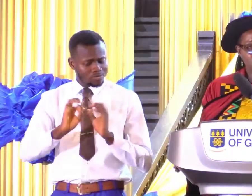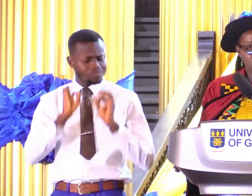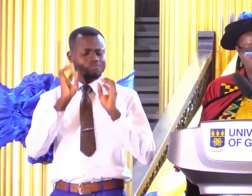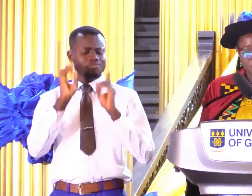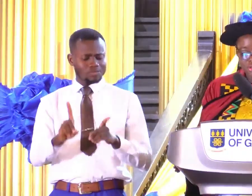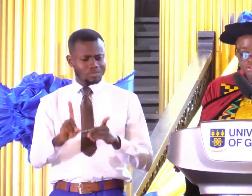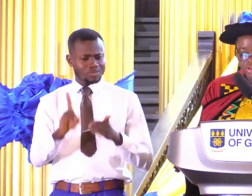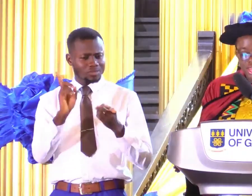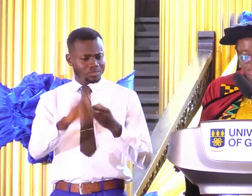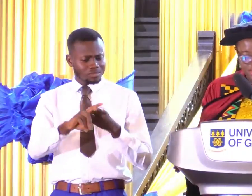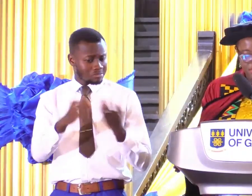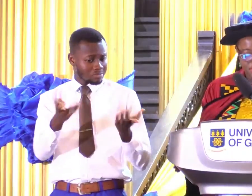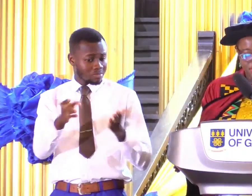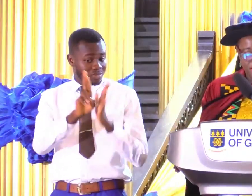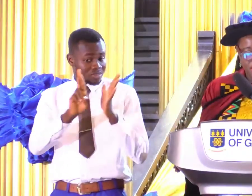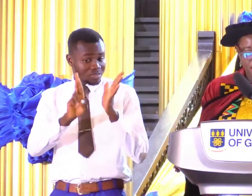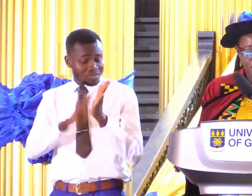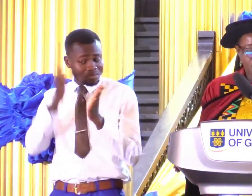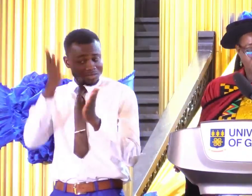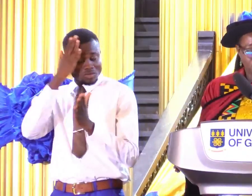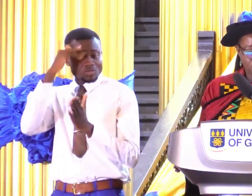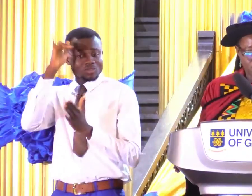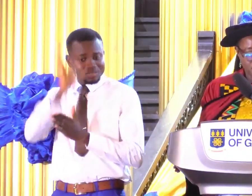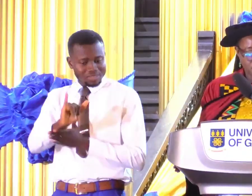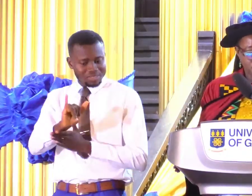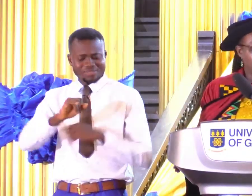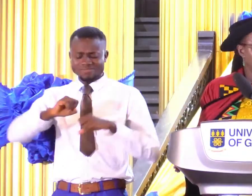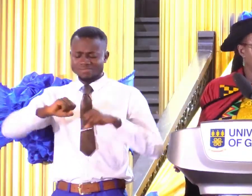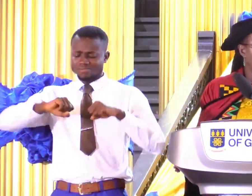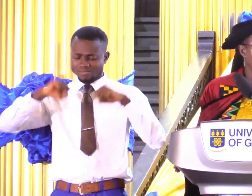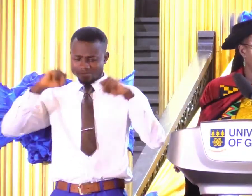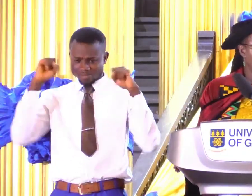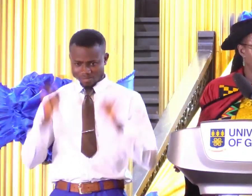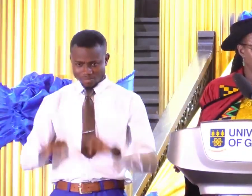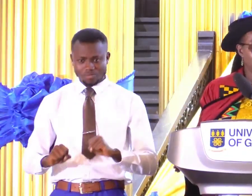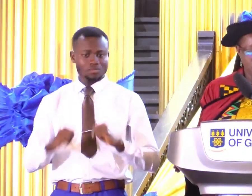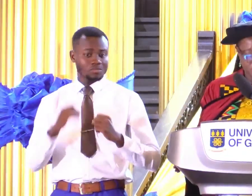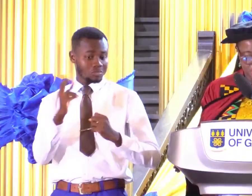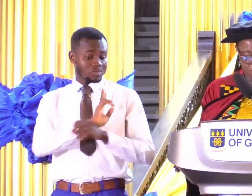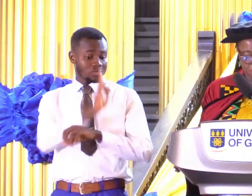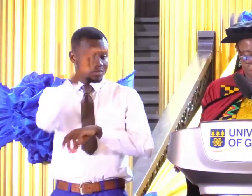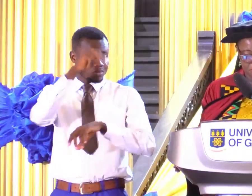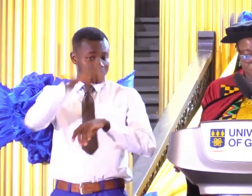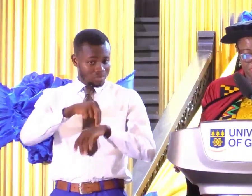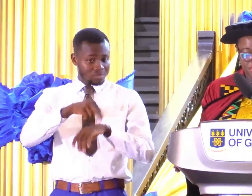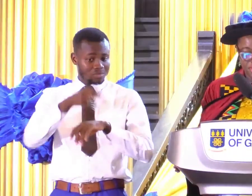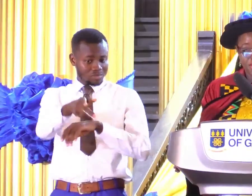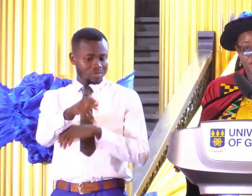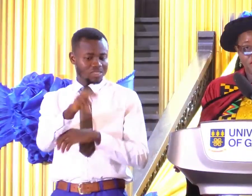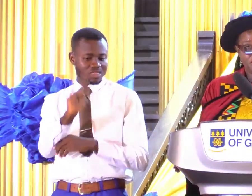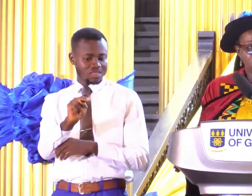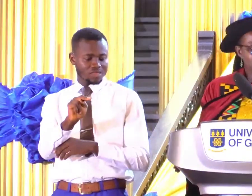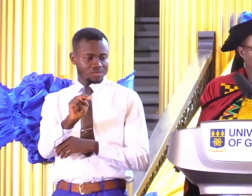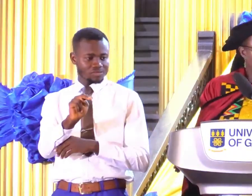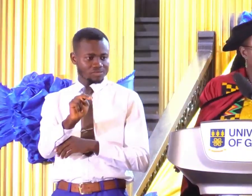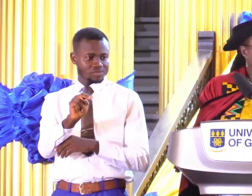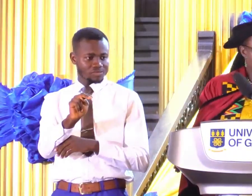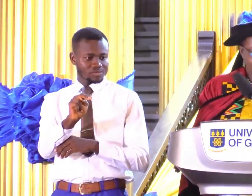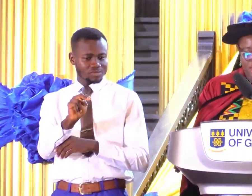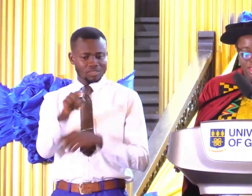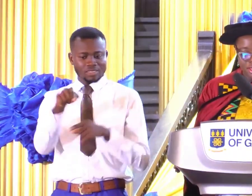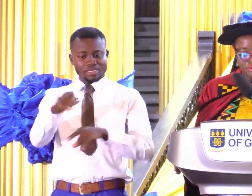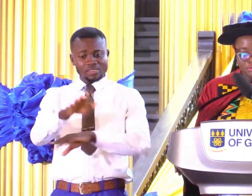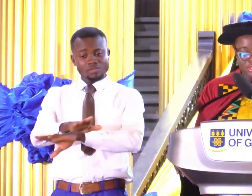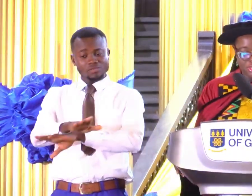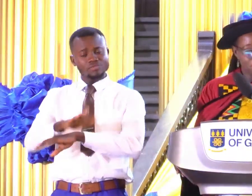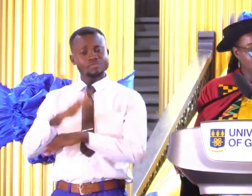a regulatory headache, and a potential national treasure. This evening's